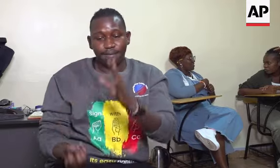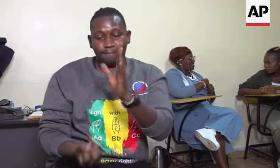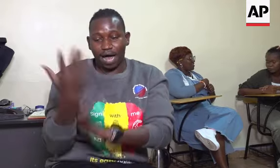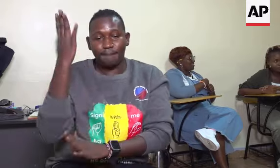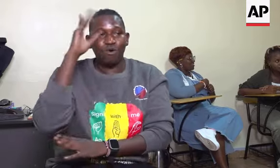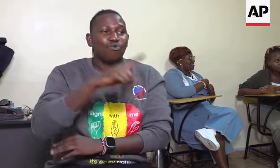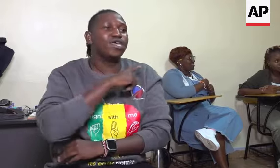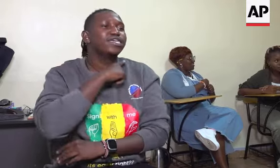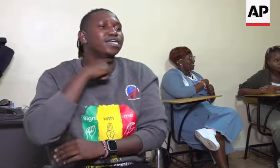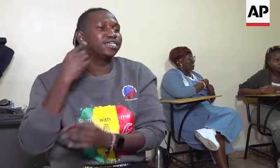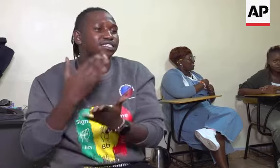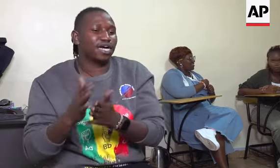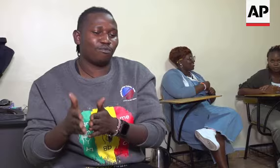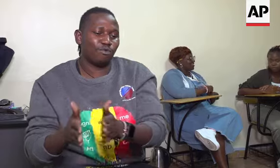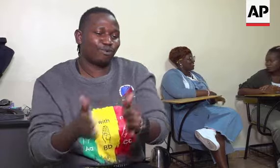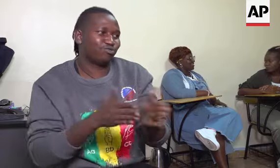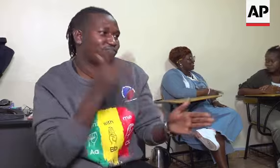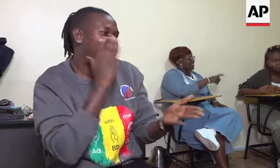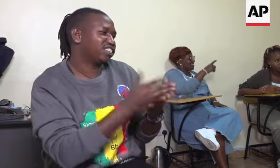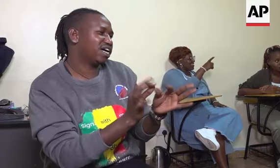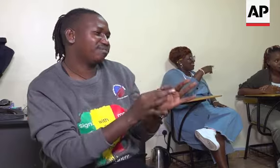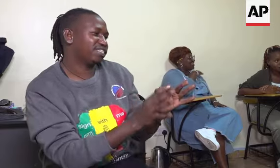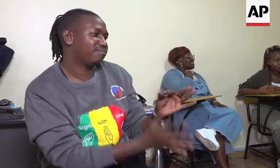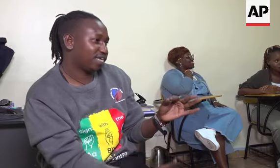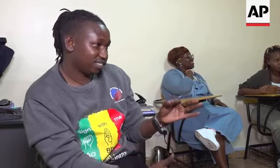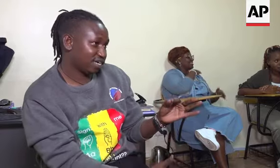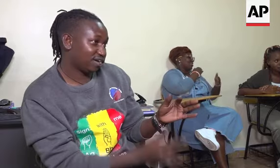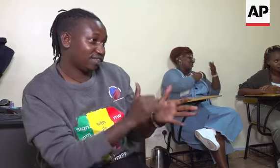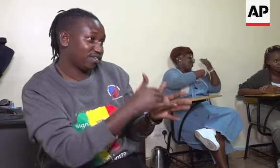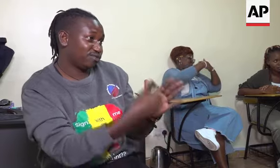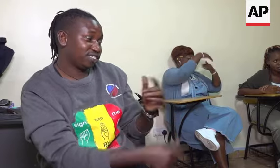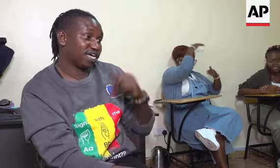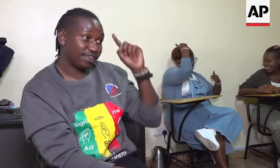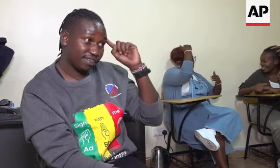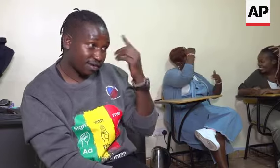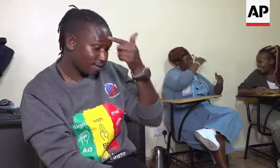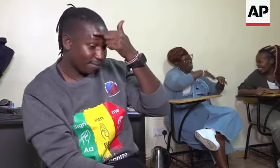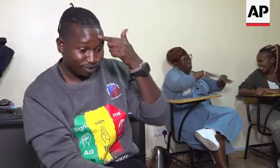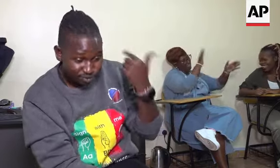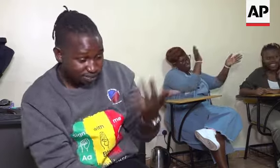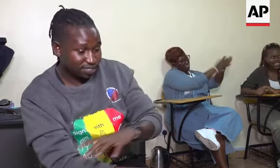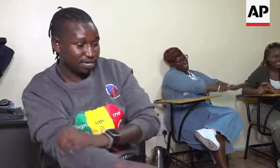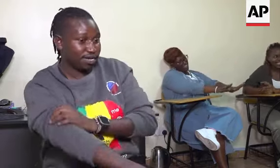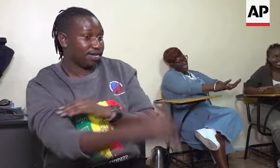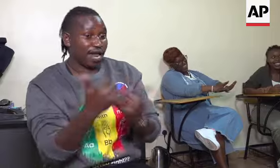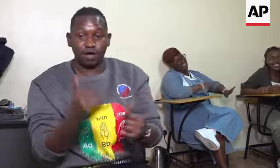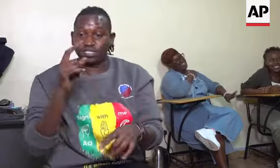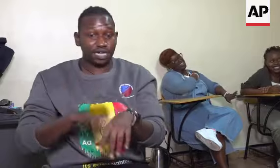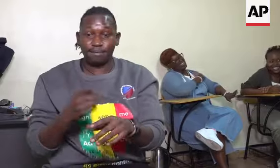benefiting more of the hearing community, but not the deaf. But as well, I think in the nearby future, as it grows into perfection, which it will